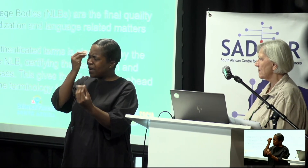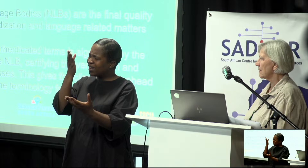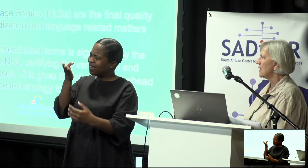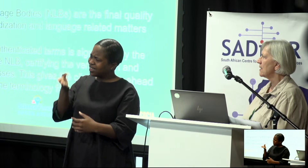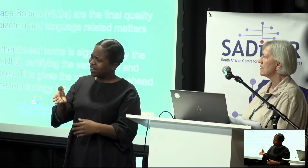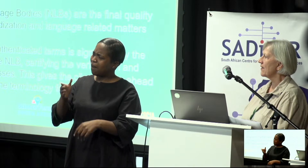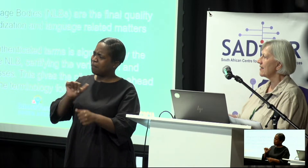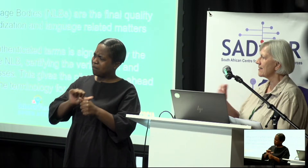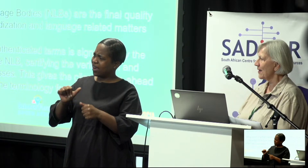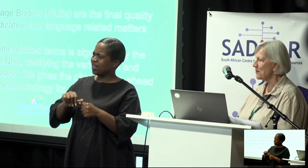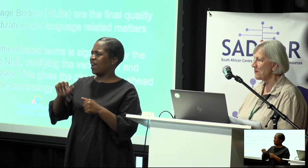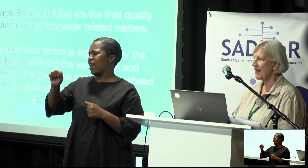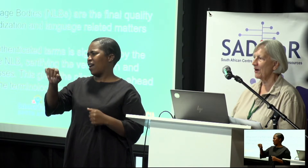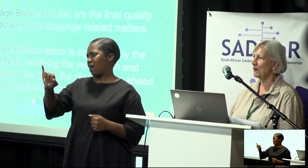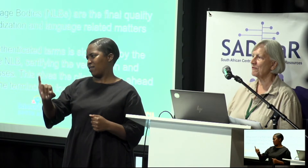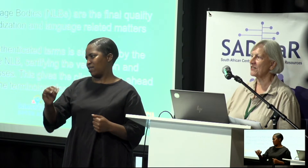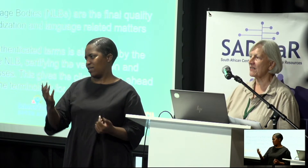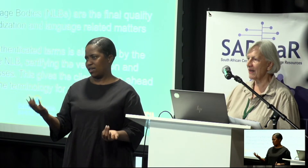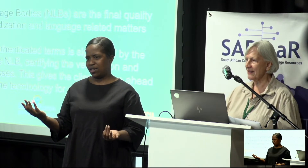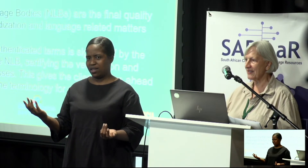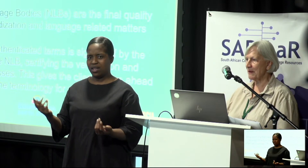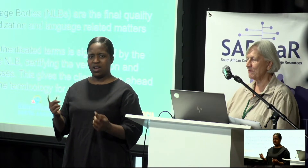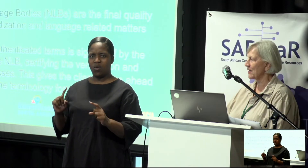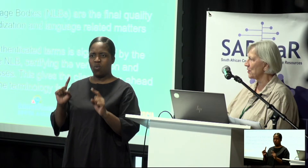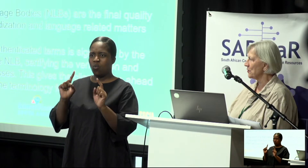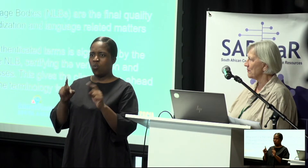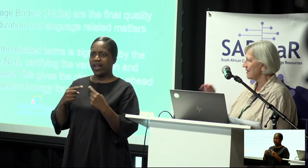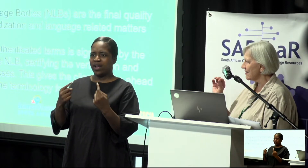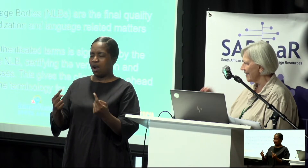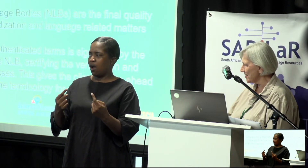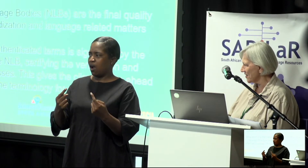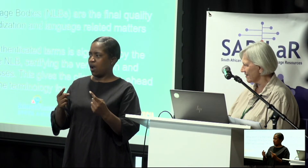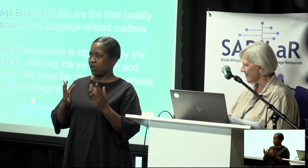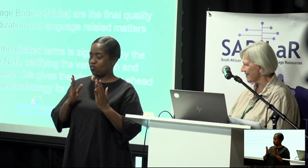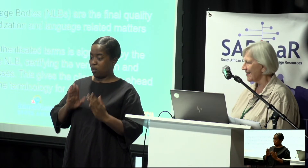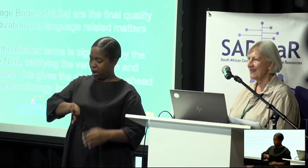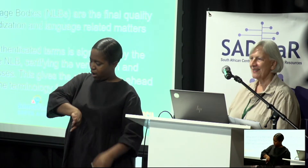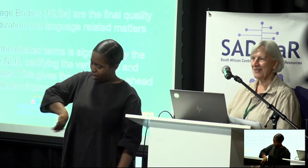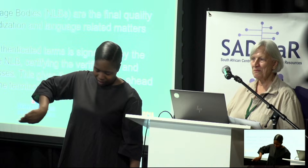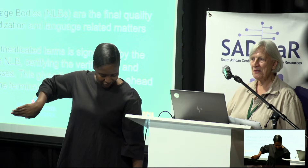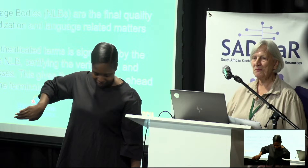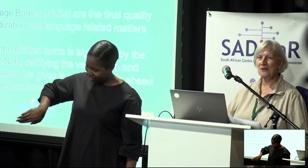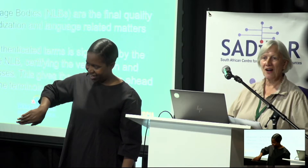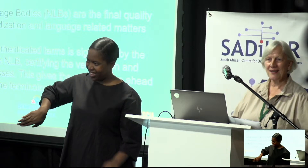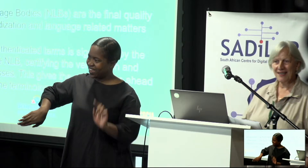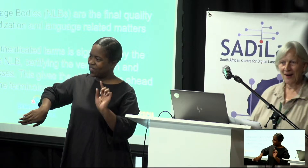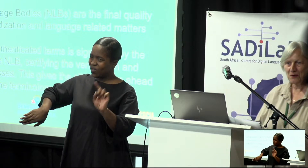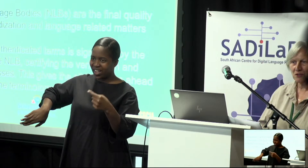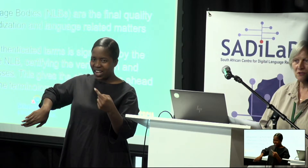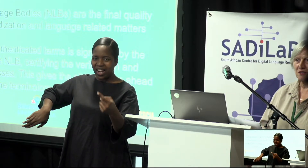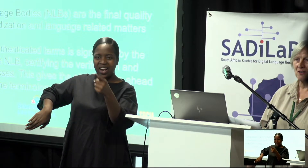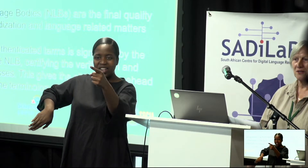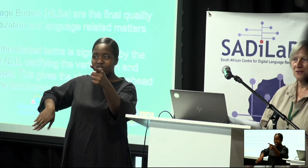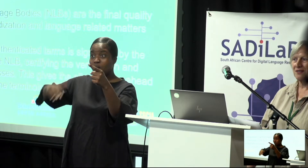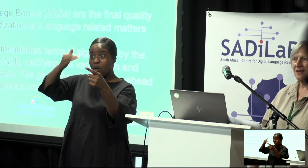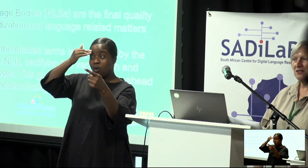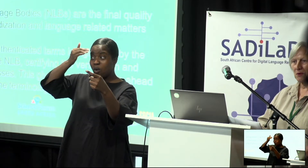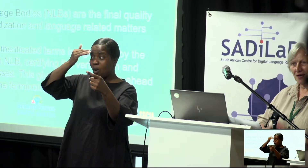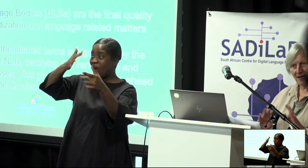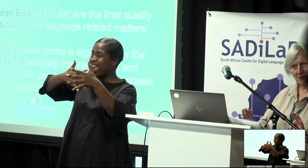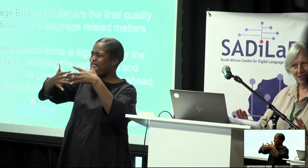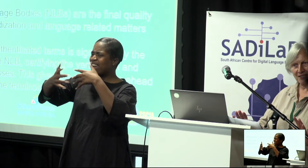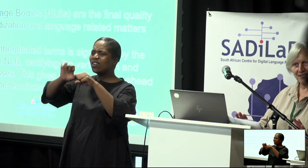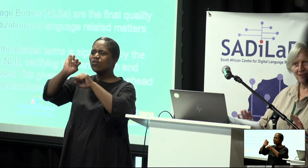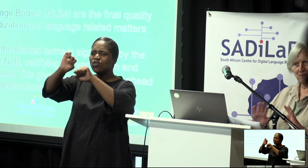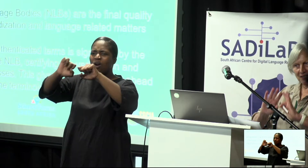will become. So there is no way of sidestepping human intelligence. So people write down what you know in